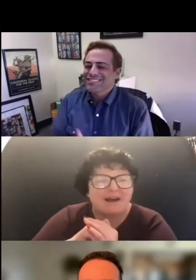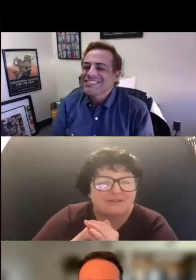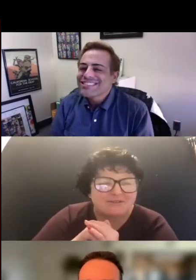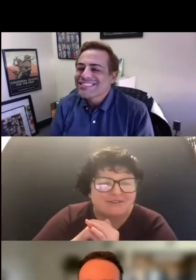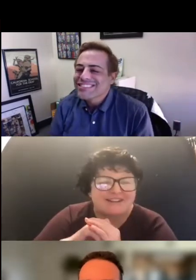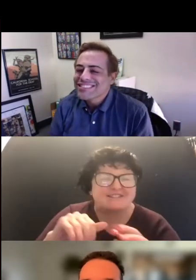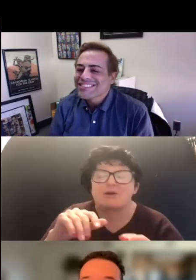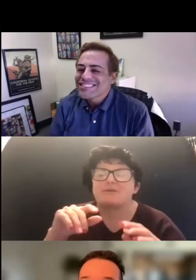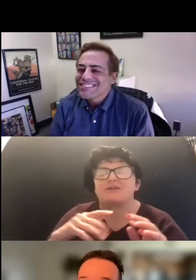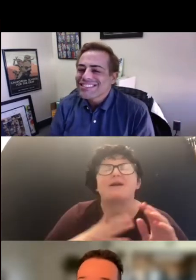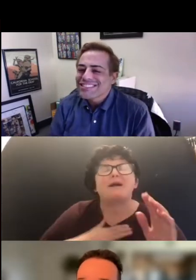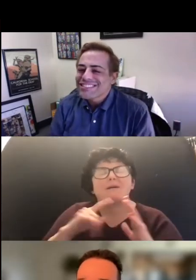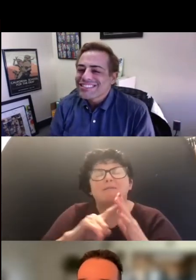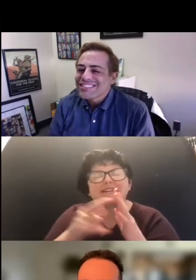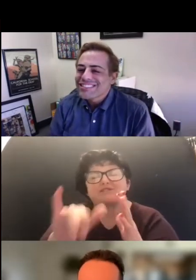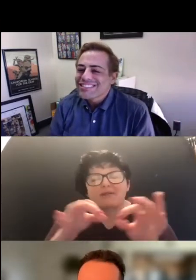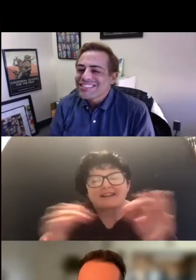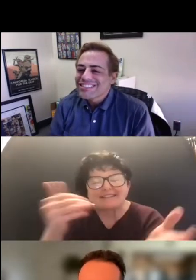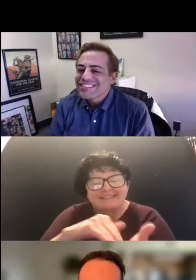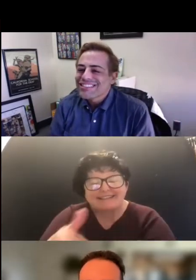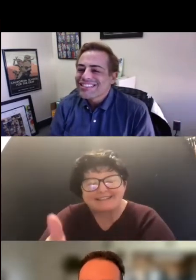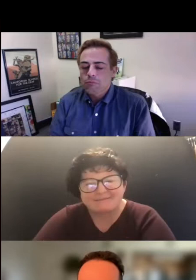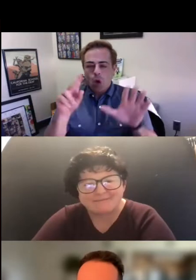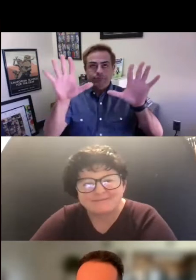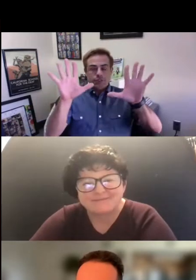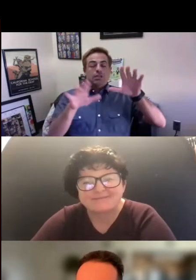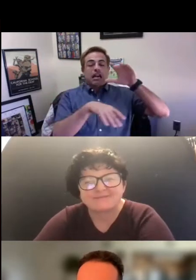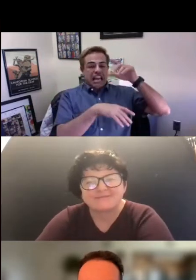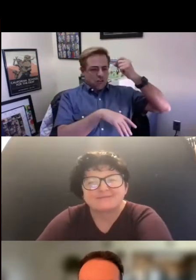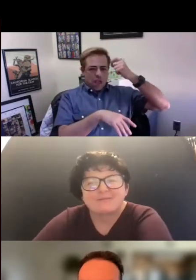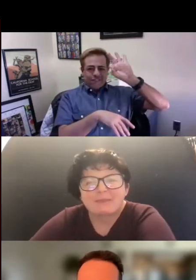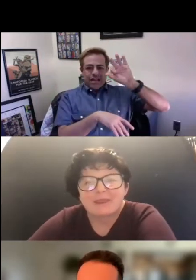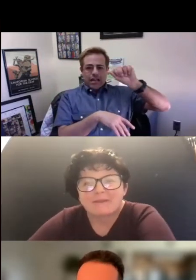Time out for the interpreter. Please start that sentence again.